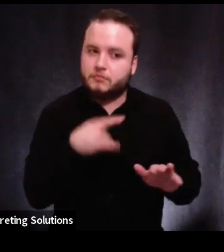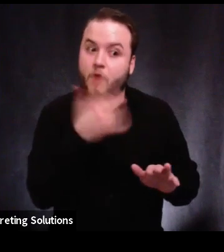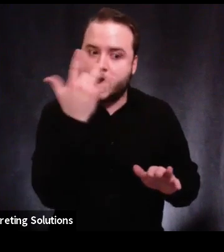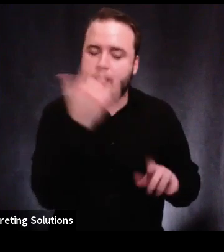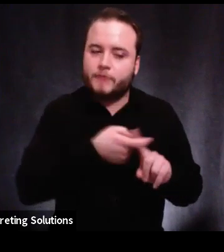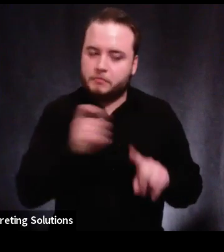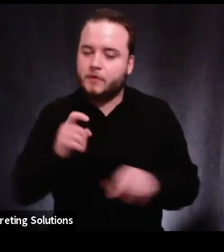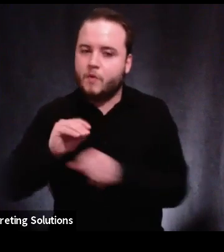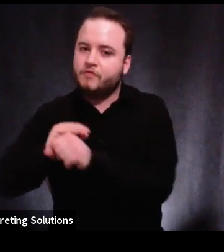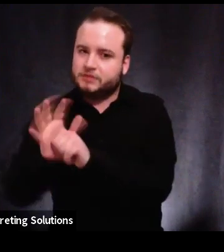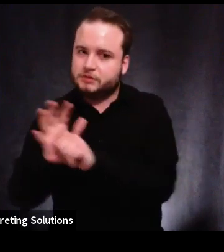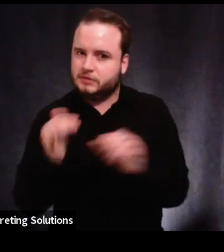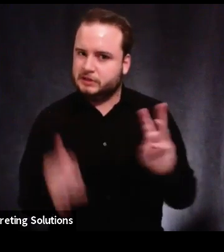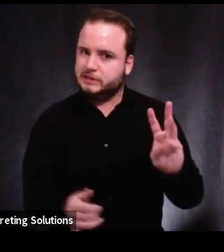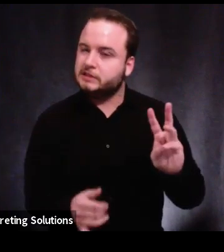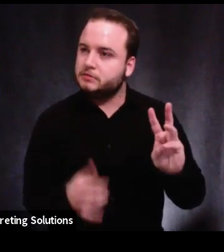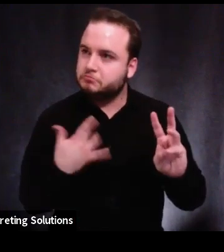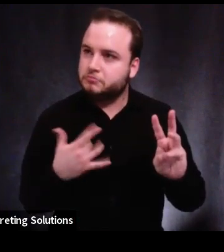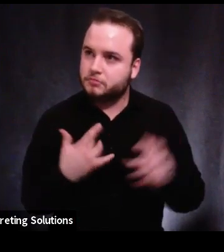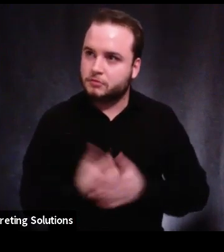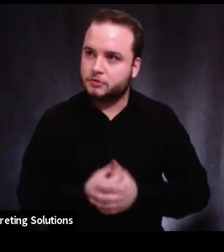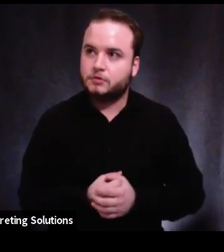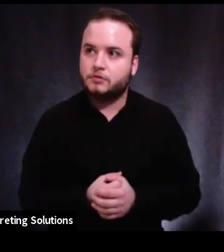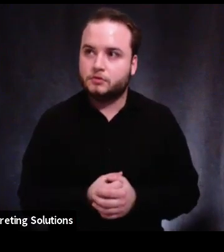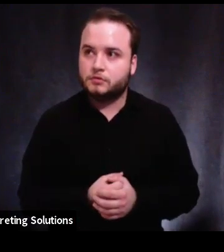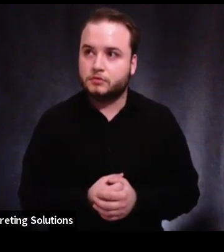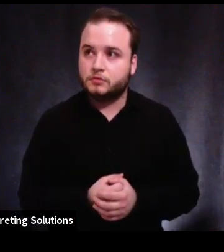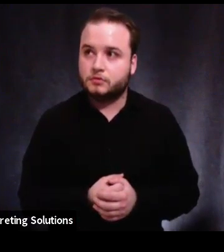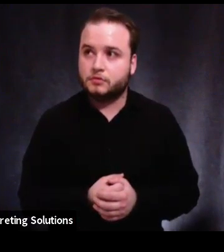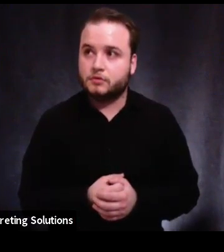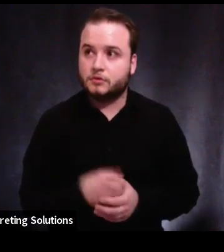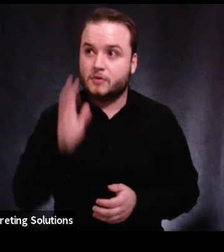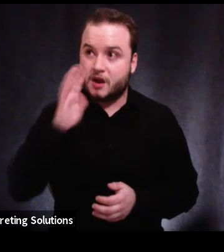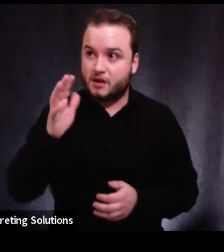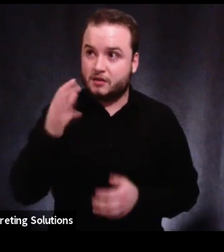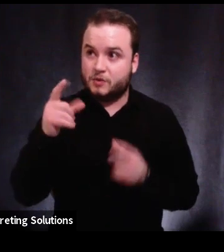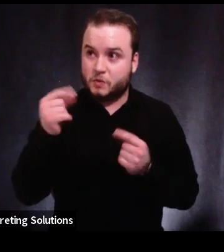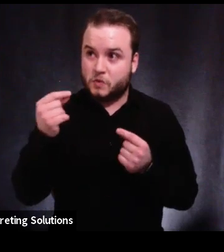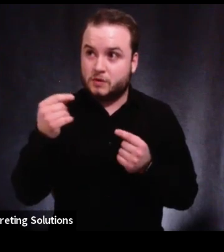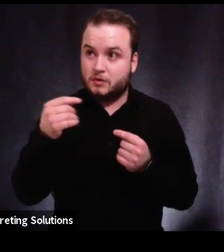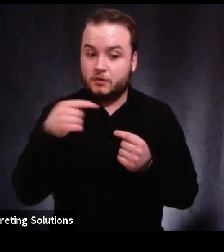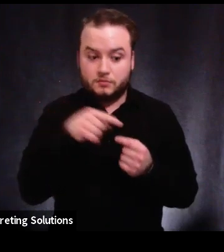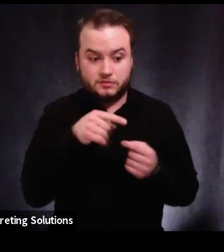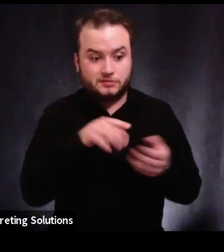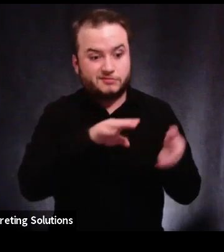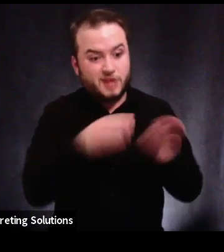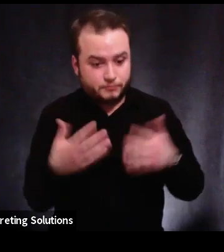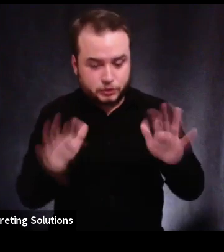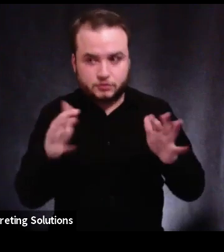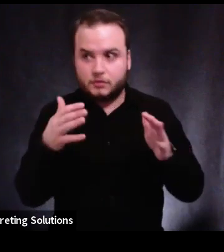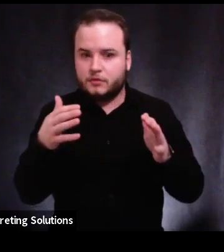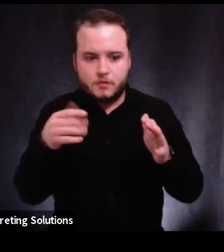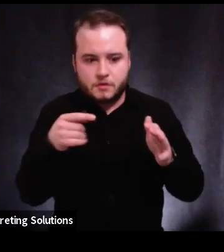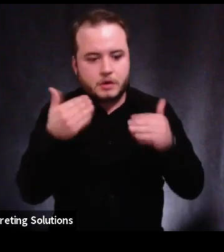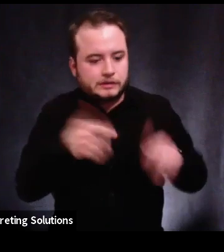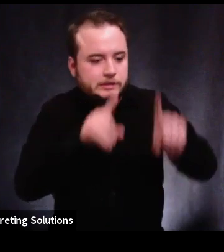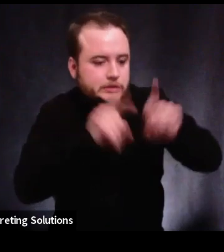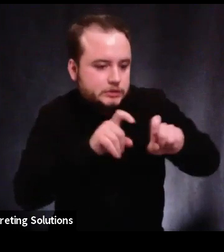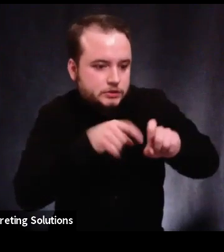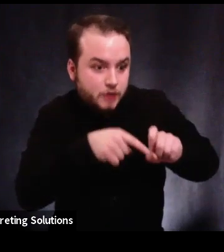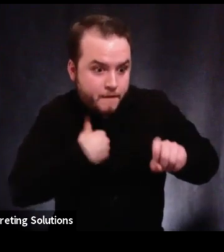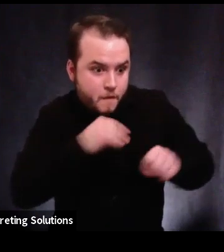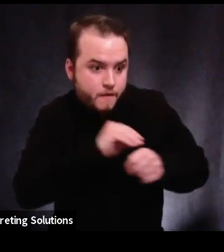and asks whether testing has been carried out. What happens if the testing hasn't been carried out and it's based,